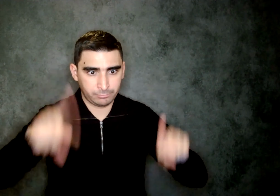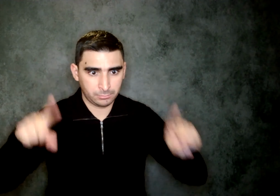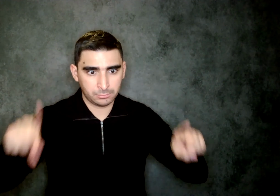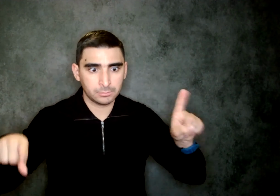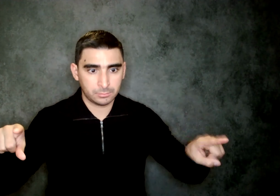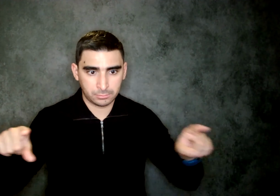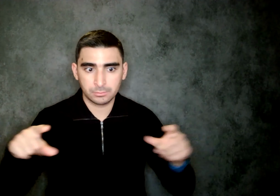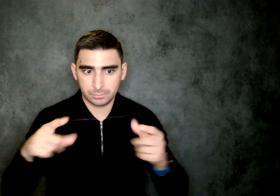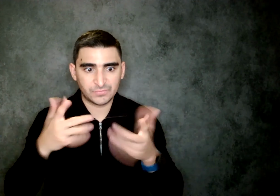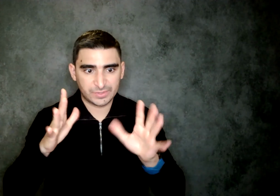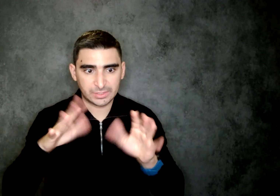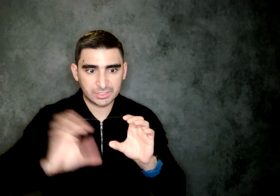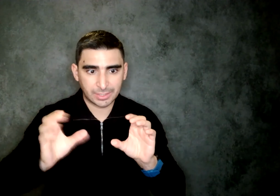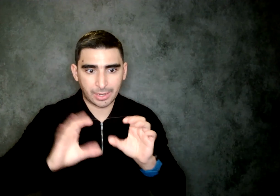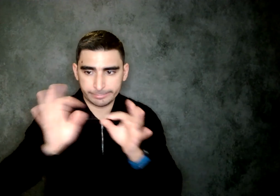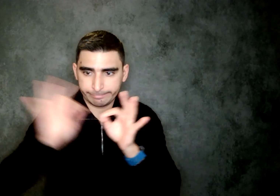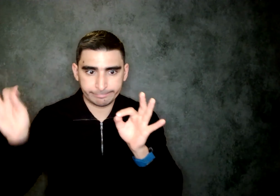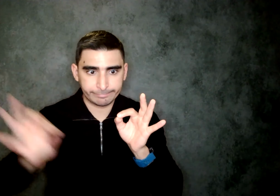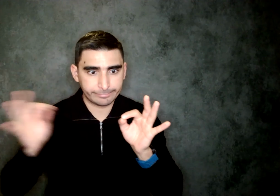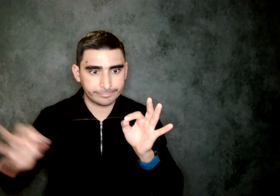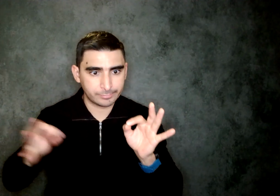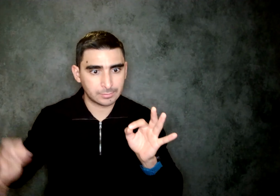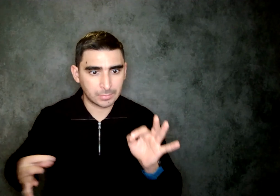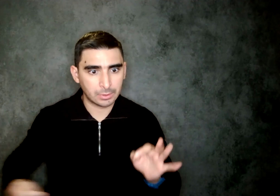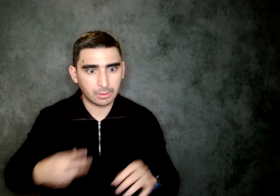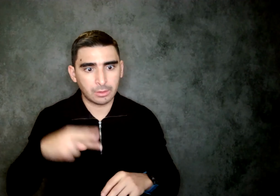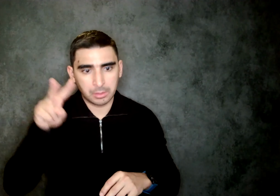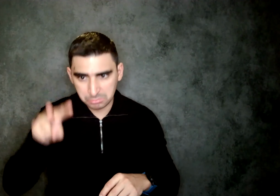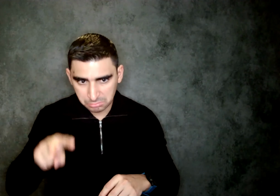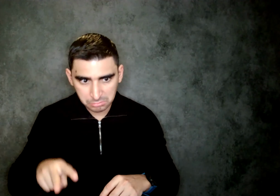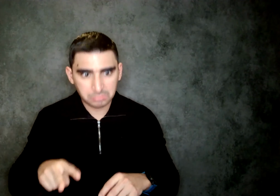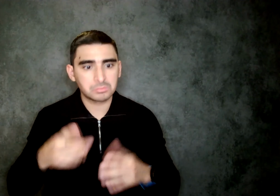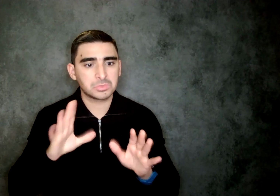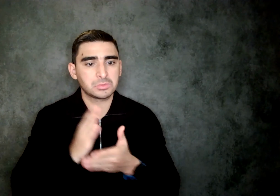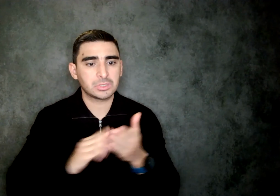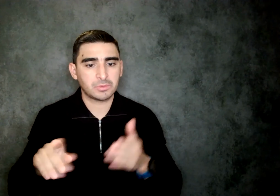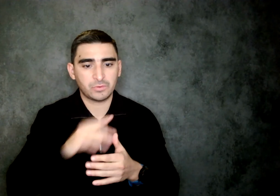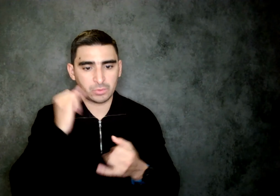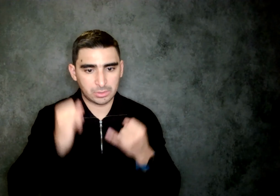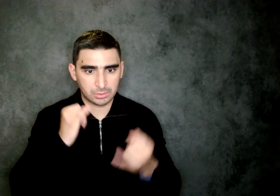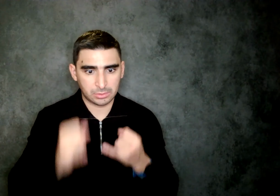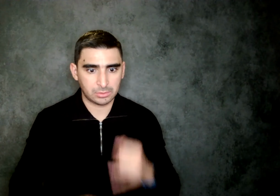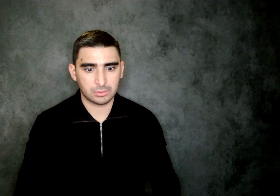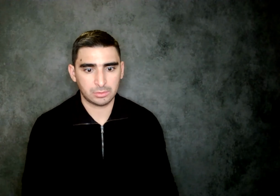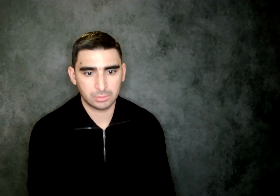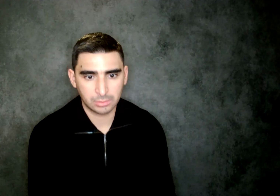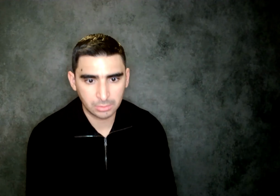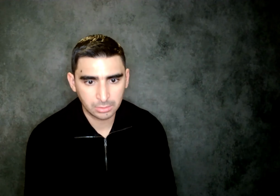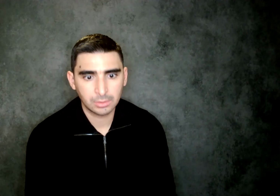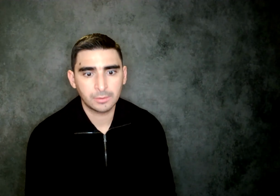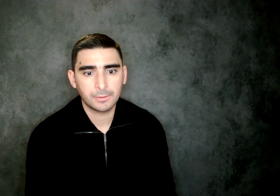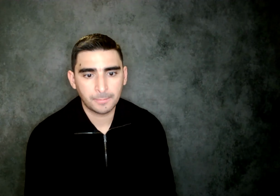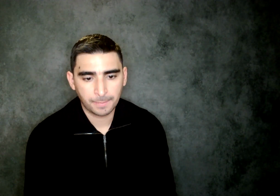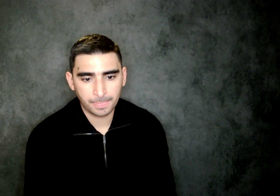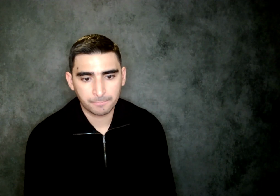chat that describes what you all have articulated. Las diferentes poblaciones,